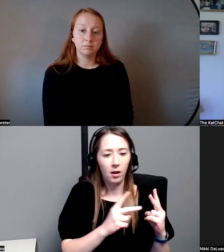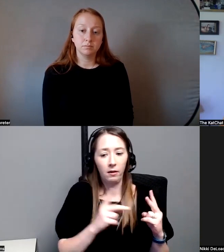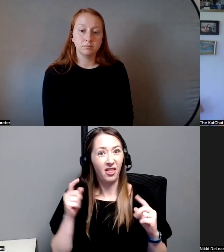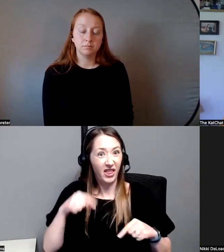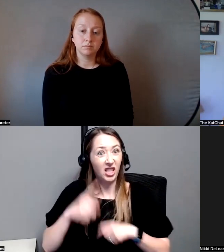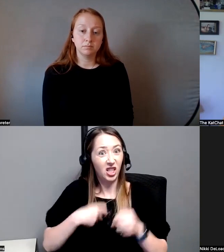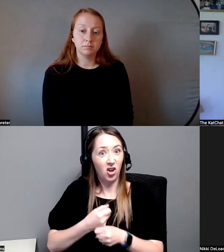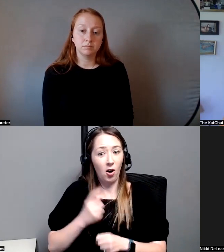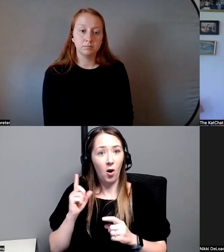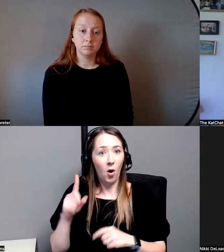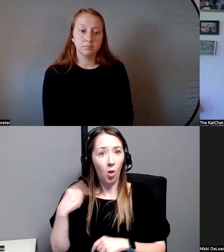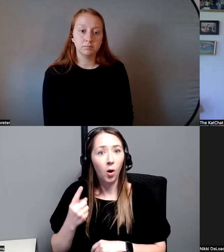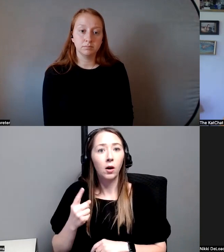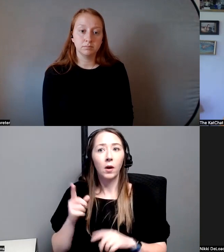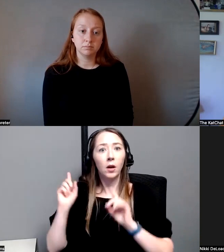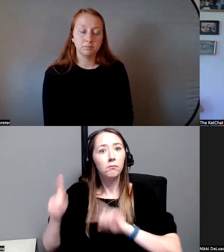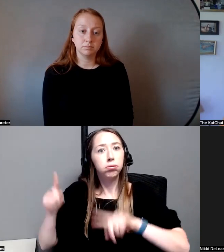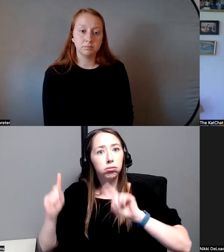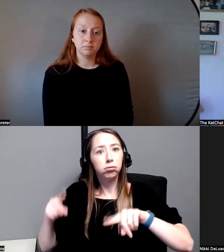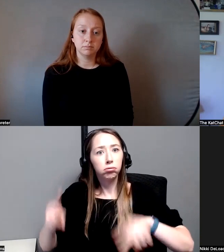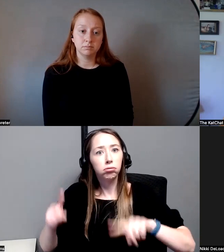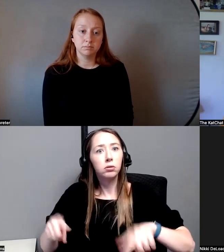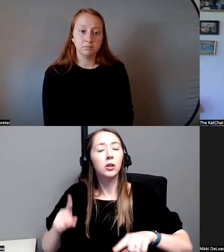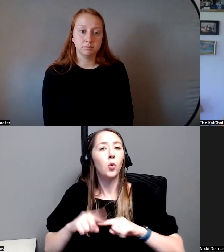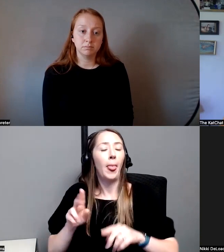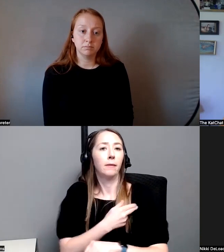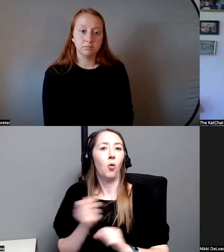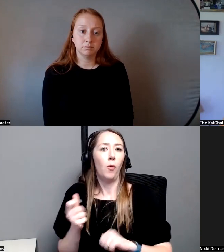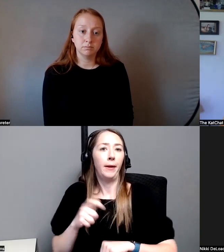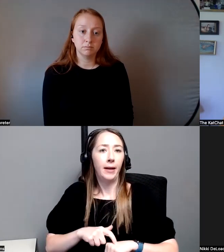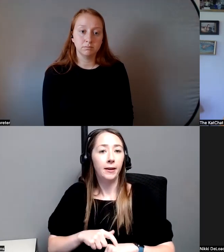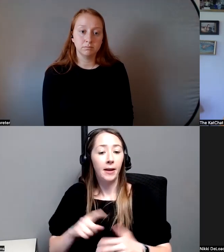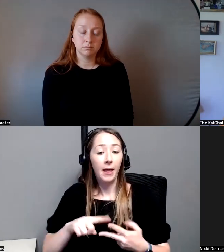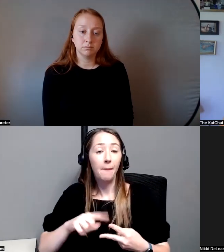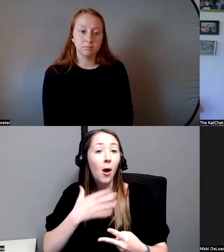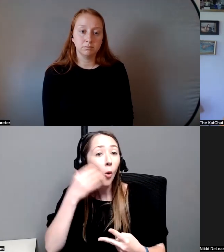doctors visits we've had, how many times we've been at CHLA, but then my oldest,